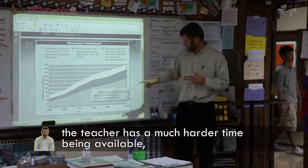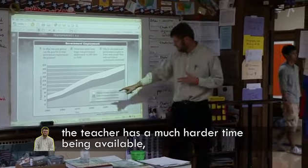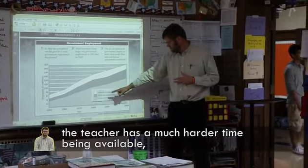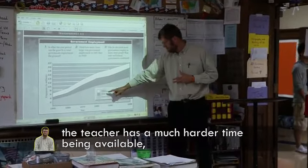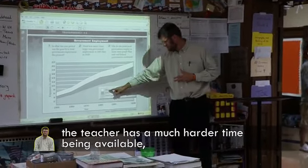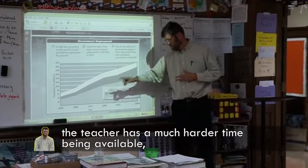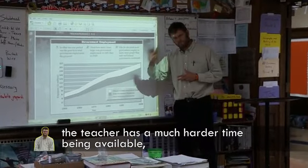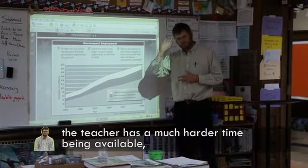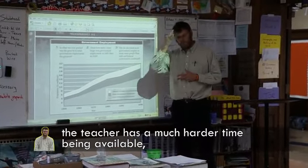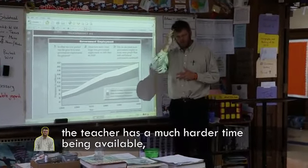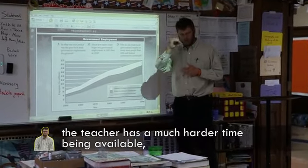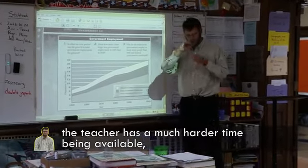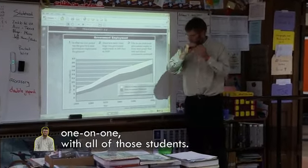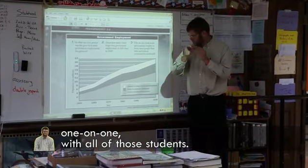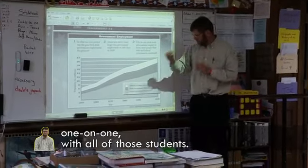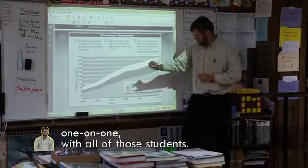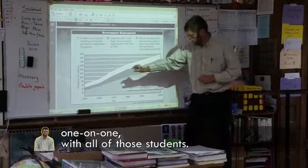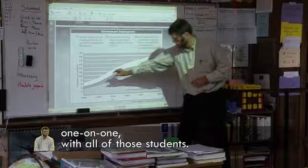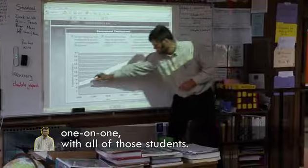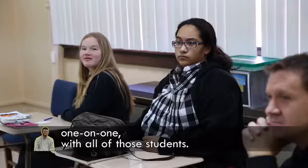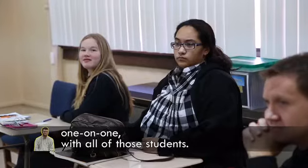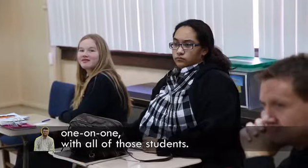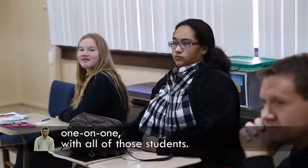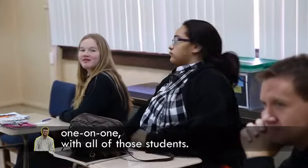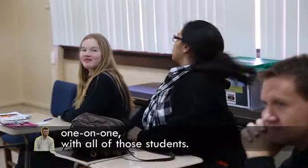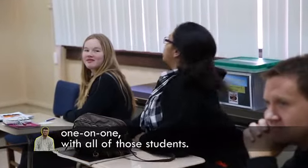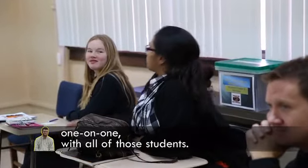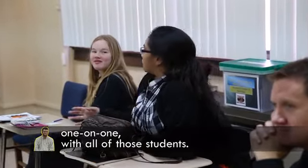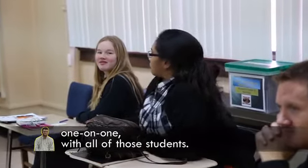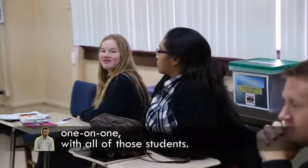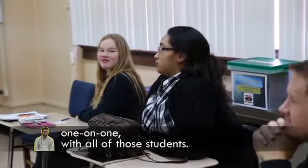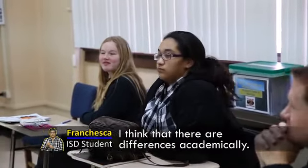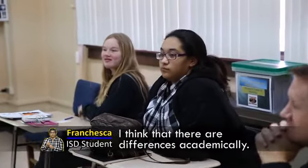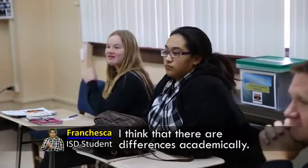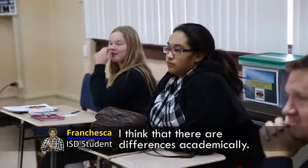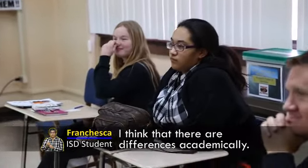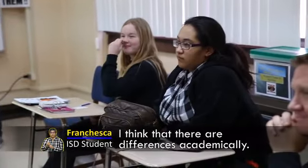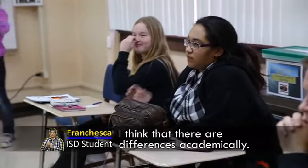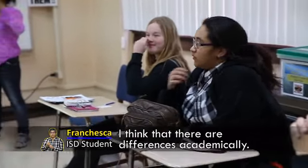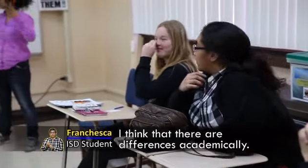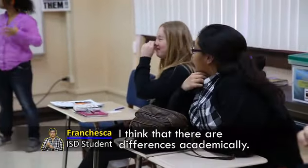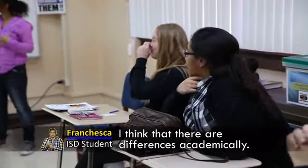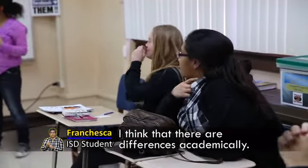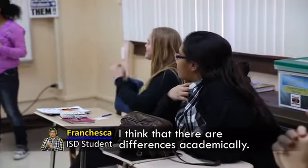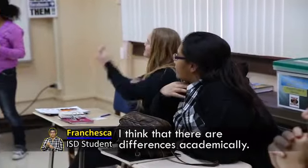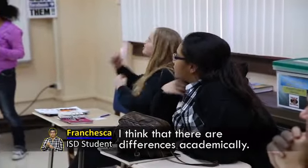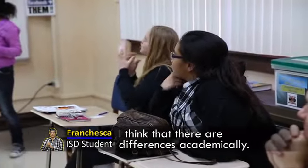much harder time being available one-on-one with all of those students. I think that there are differences